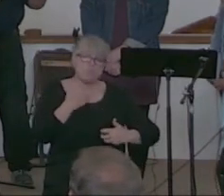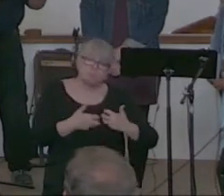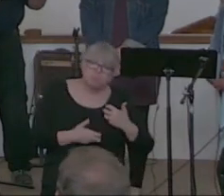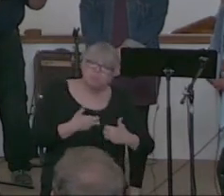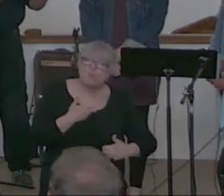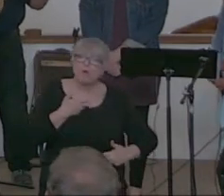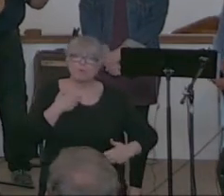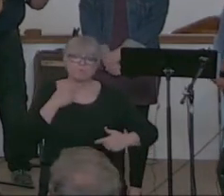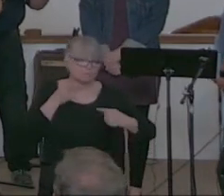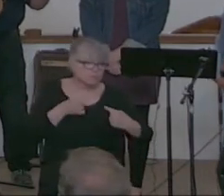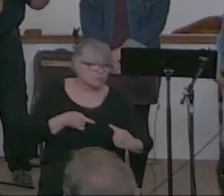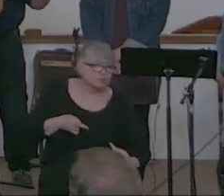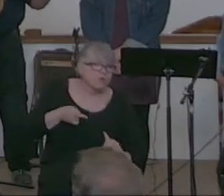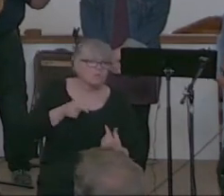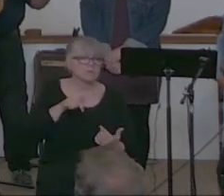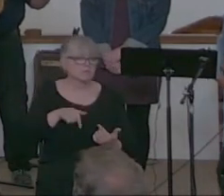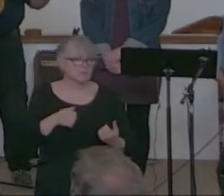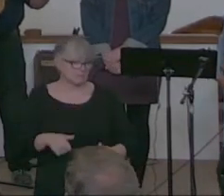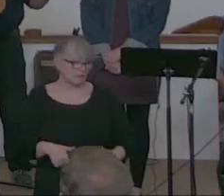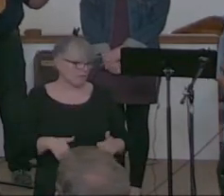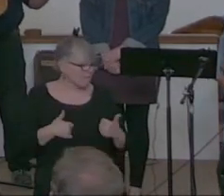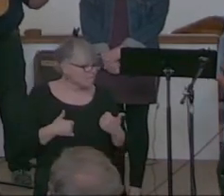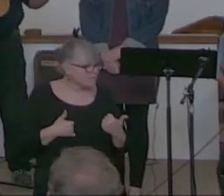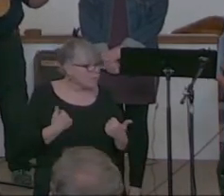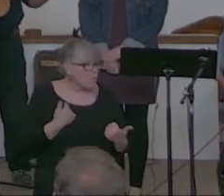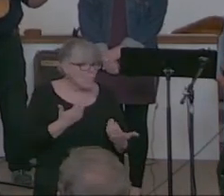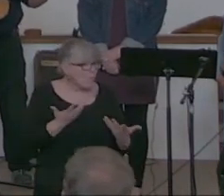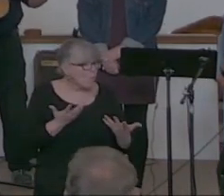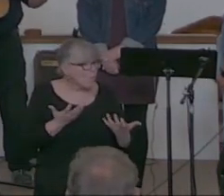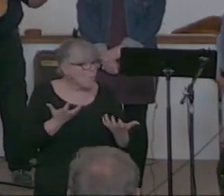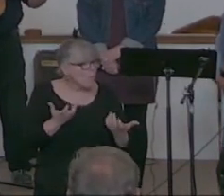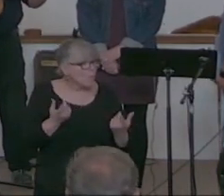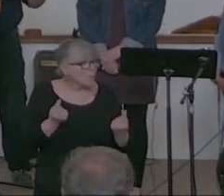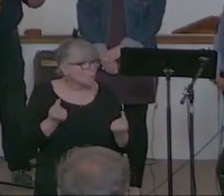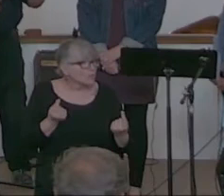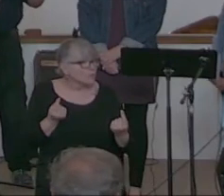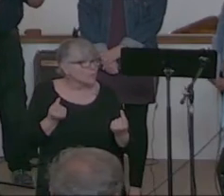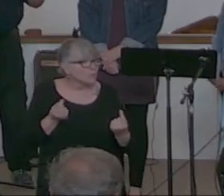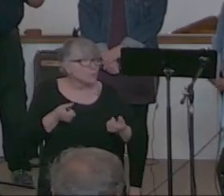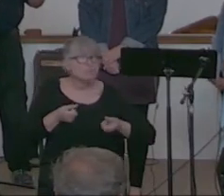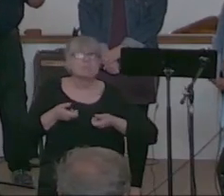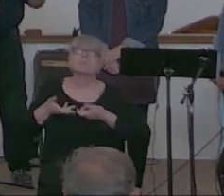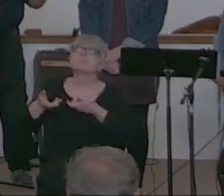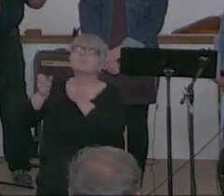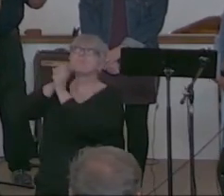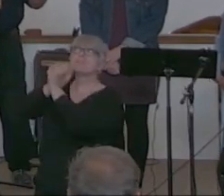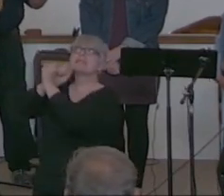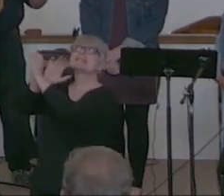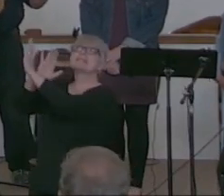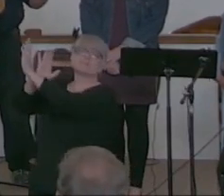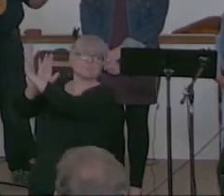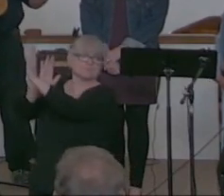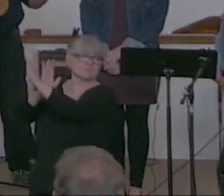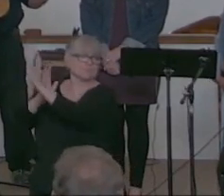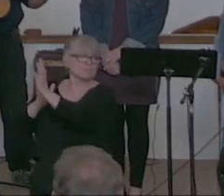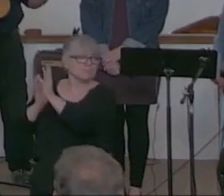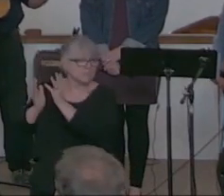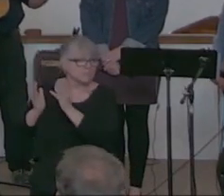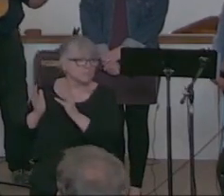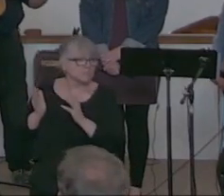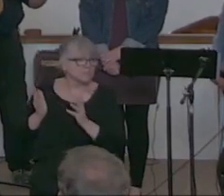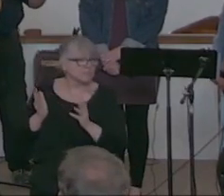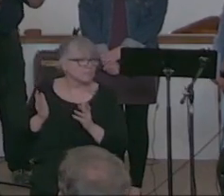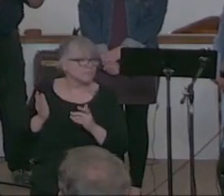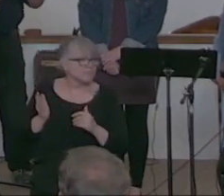and this life, we want to give blessings. And Lord's